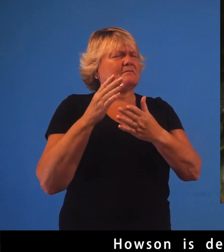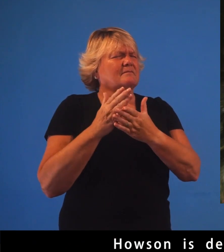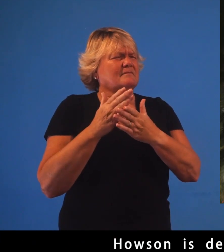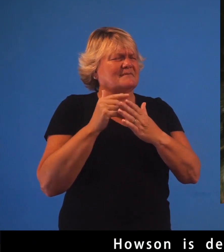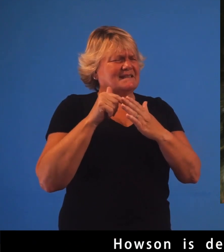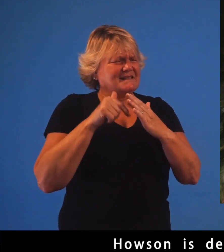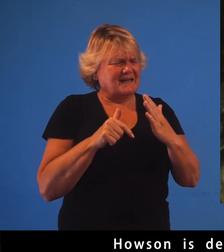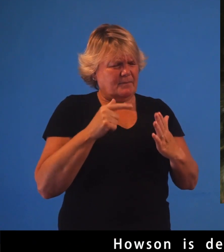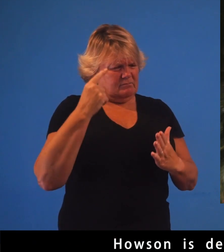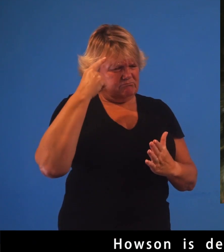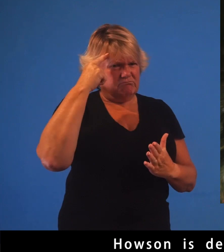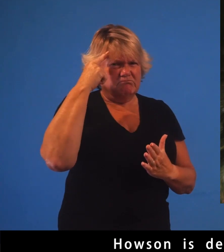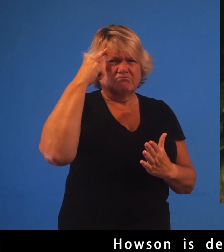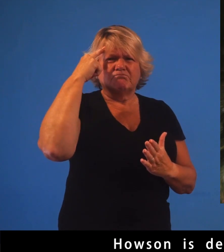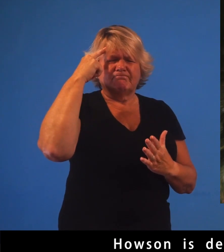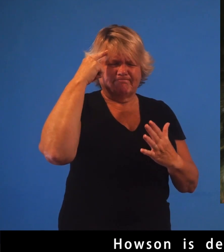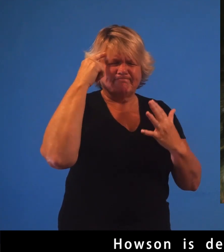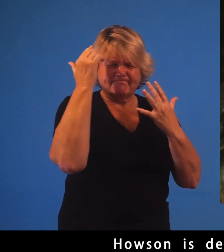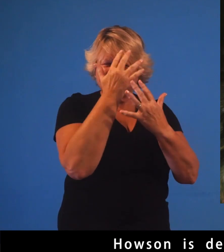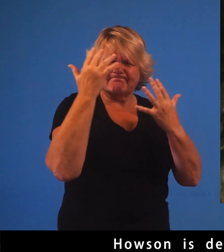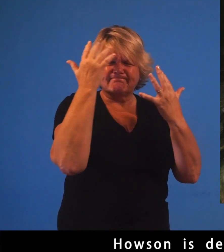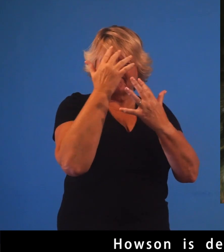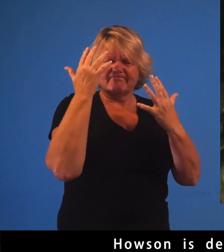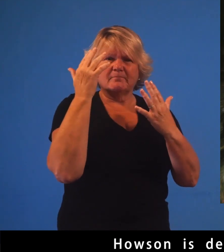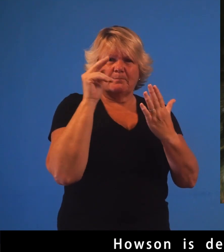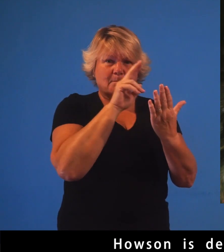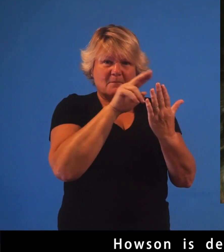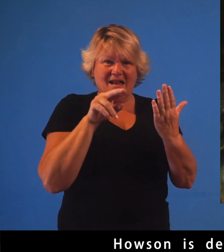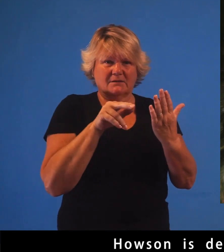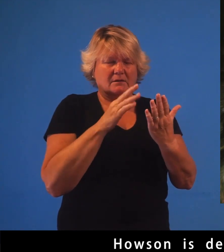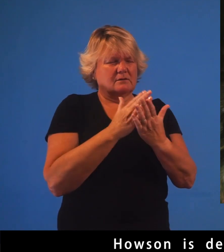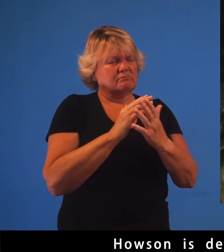Howson is deeply conscious of the great tradition of painting